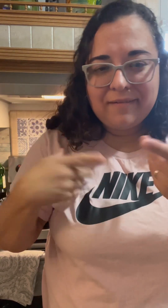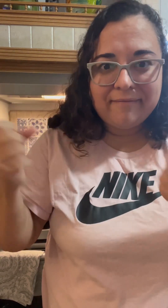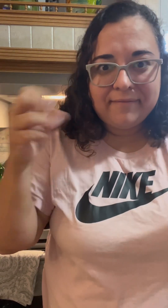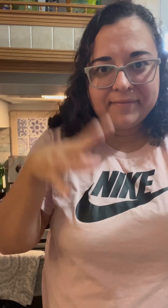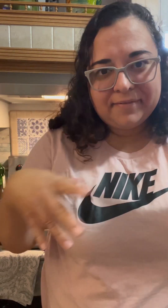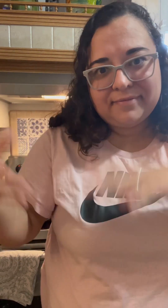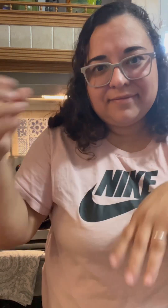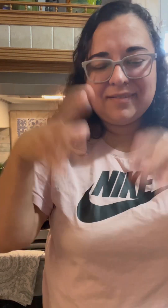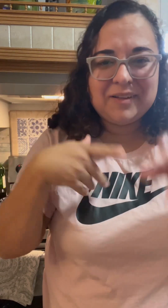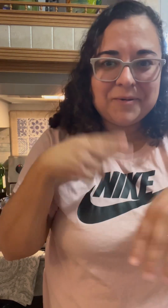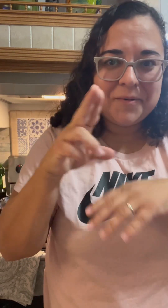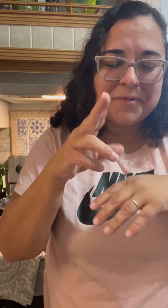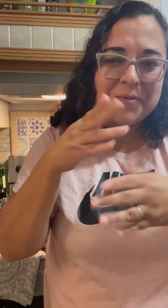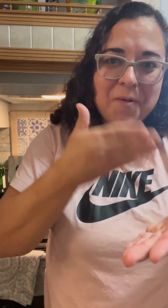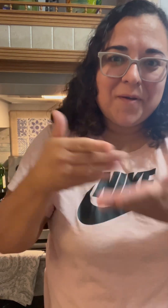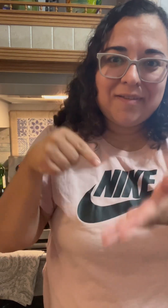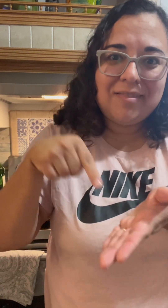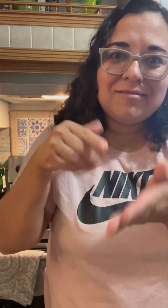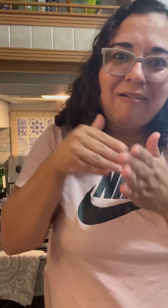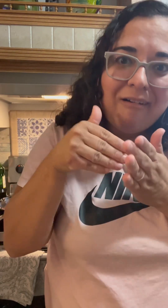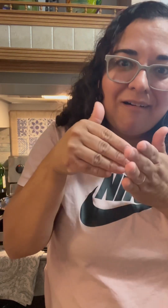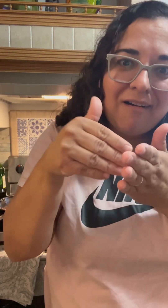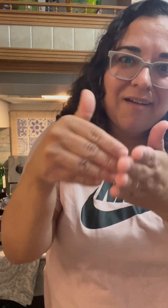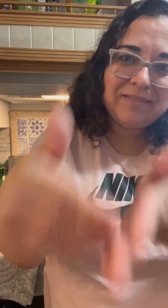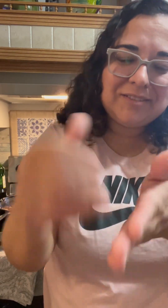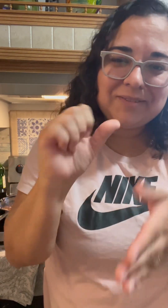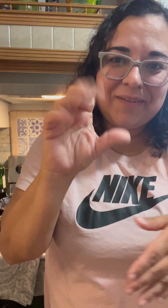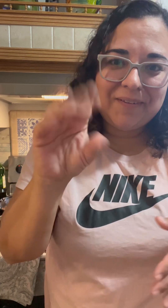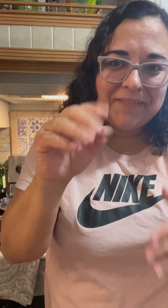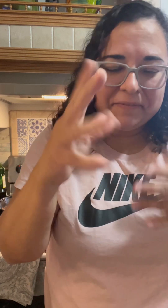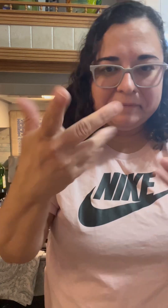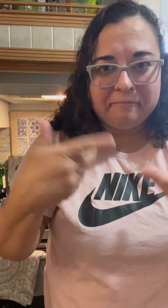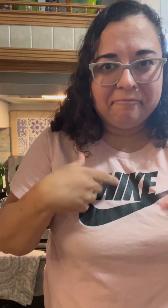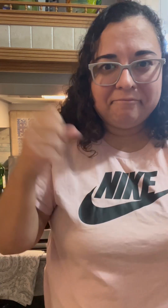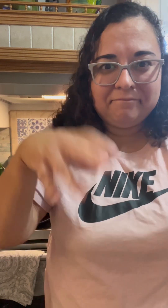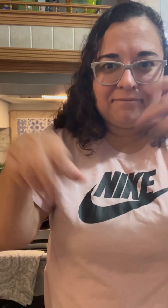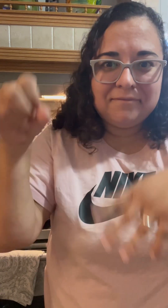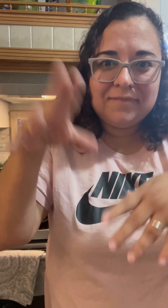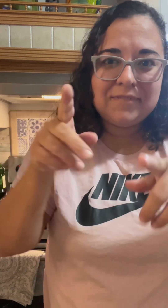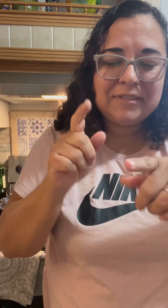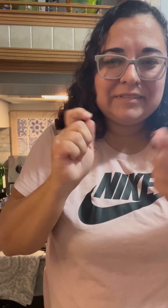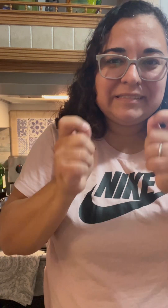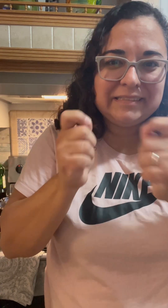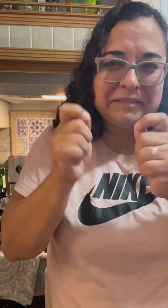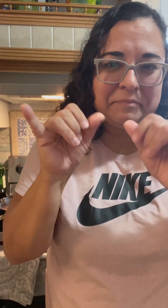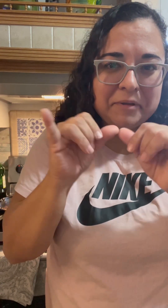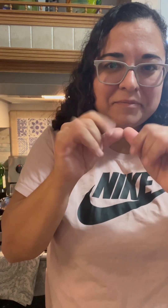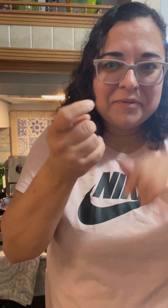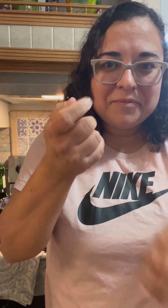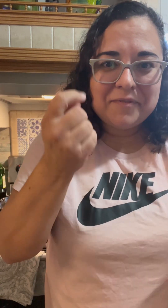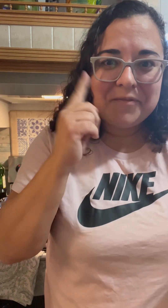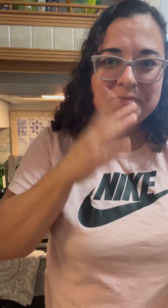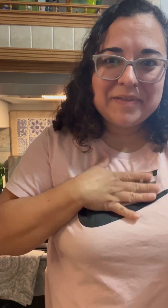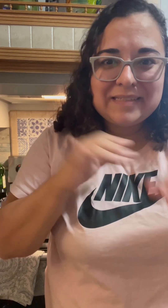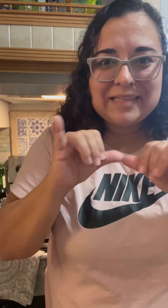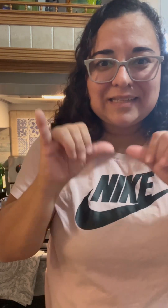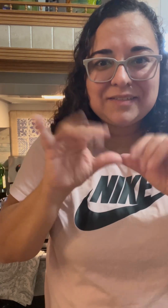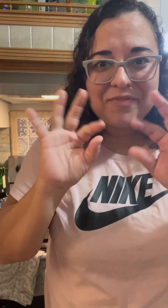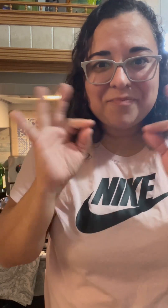smaller families. You would do 1 to 1.5. I'll post the recipe at the end of the video. This is